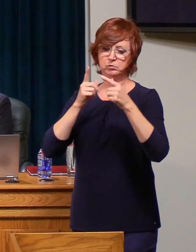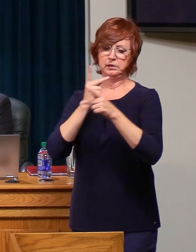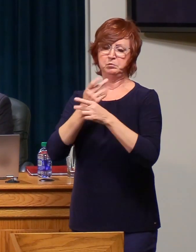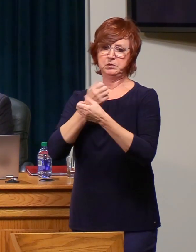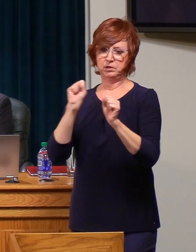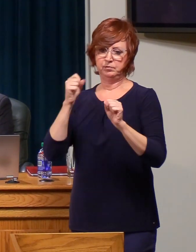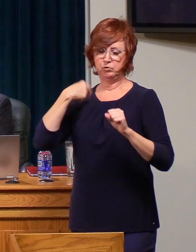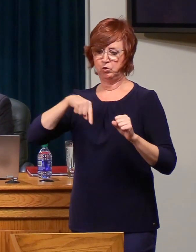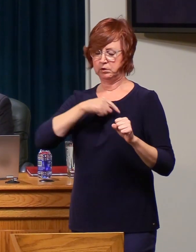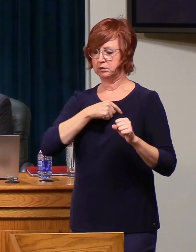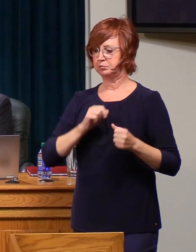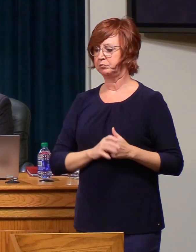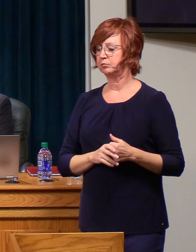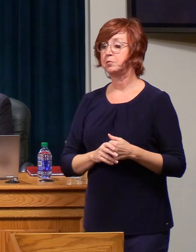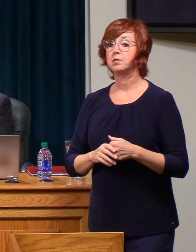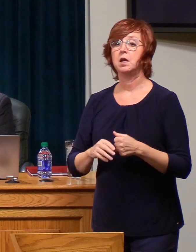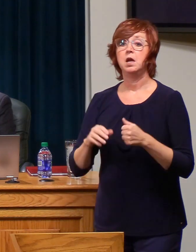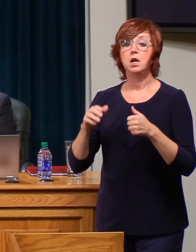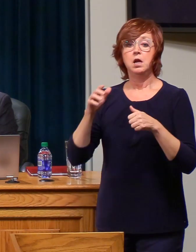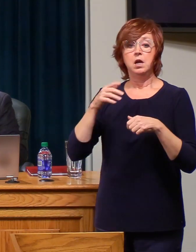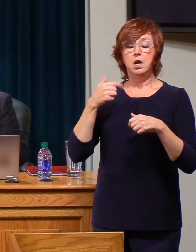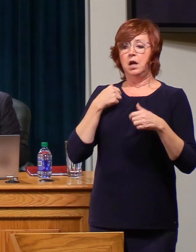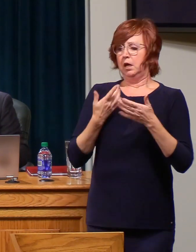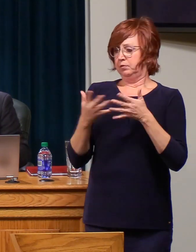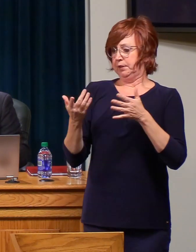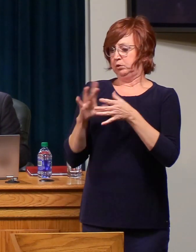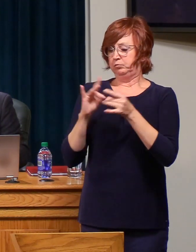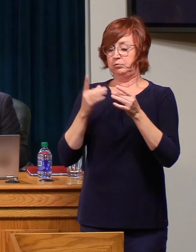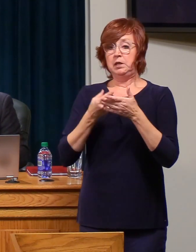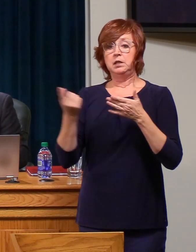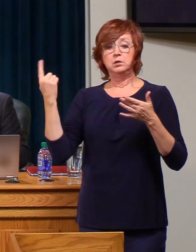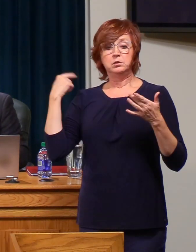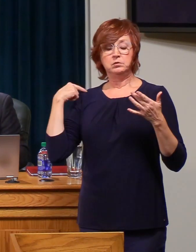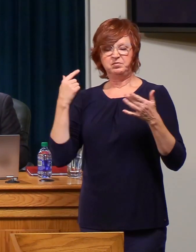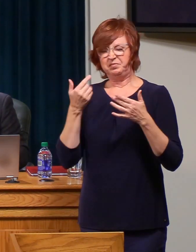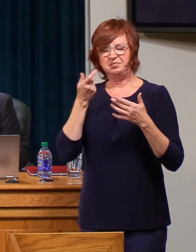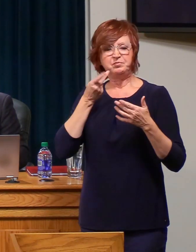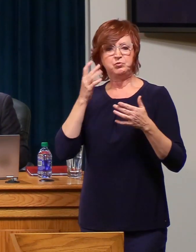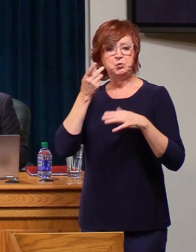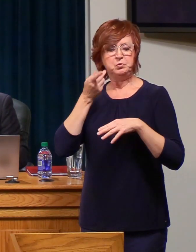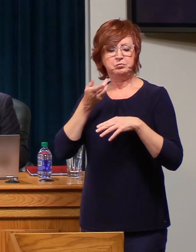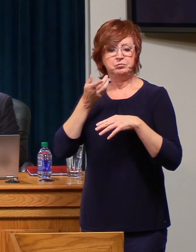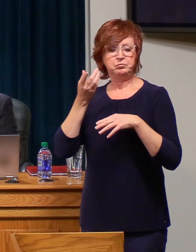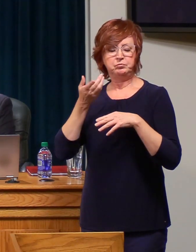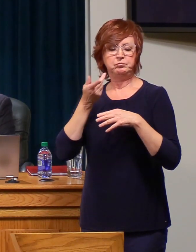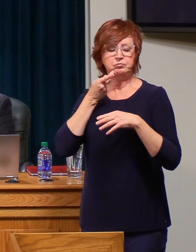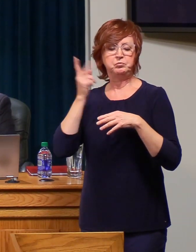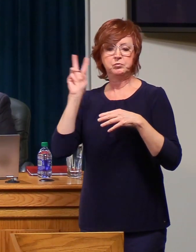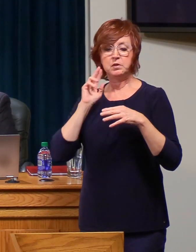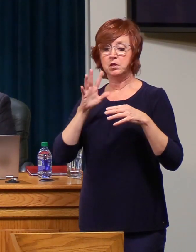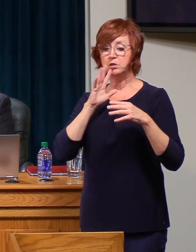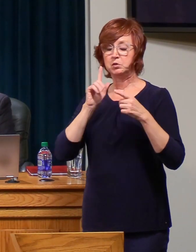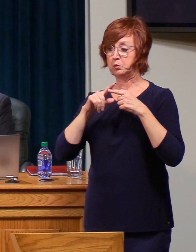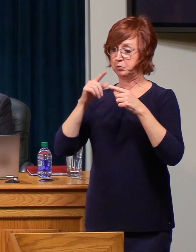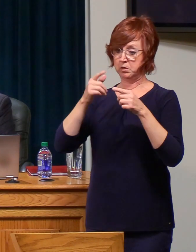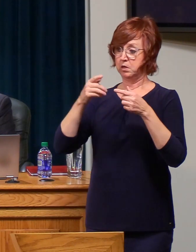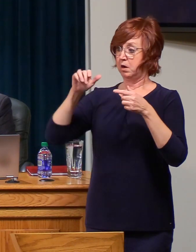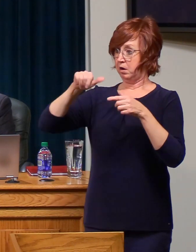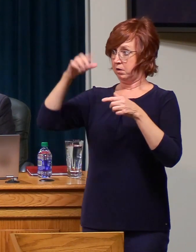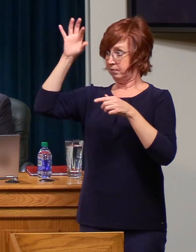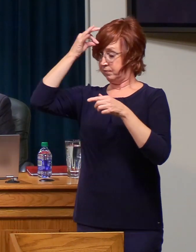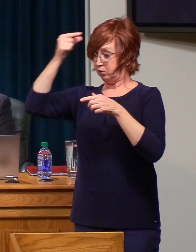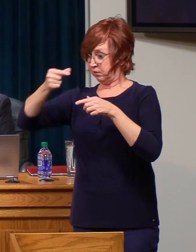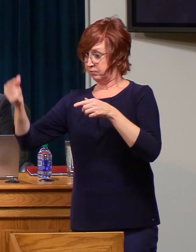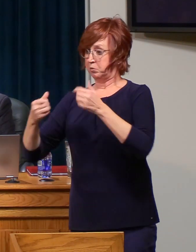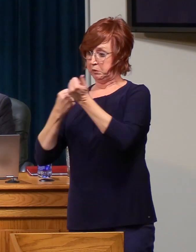day, our government's goal is to dovetail with the federal government's very comprehensive financial support plan that was announced earlier